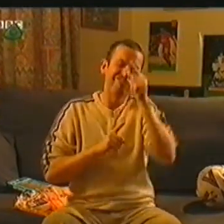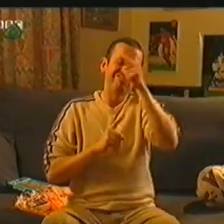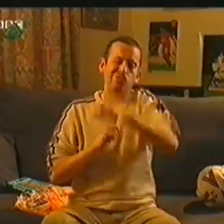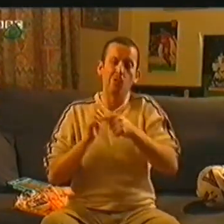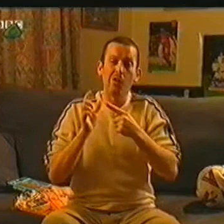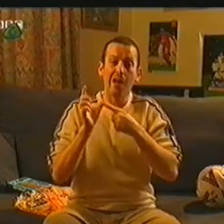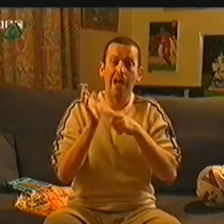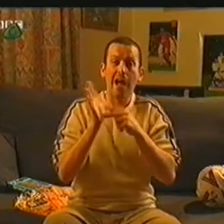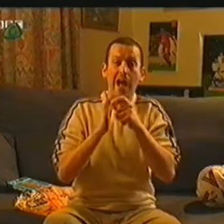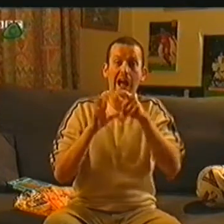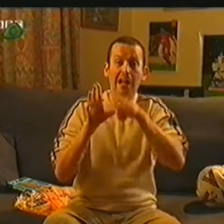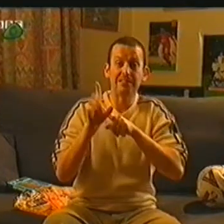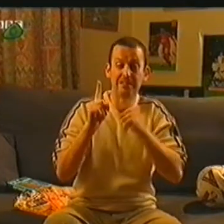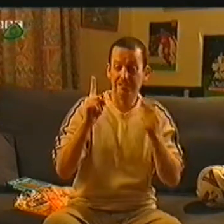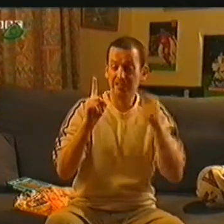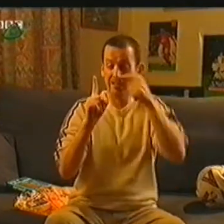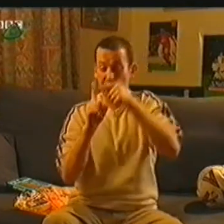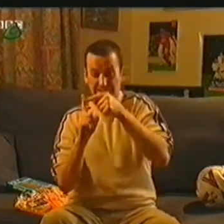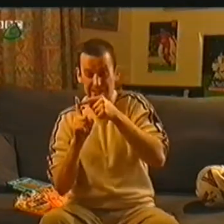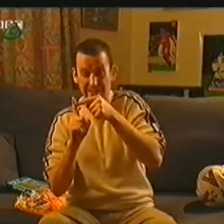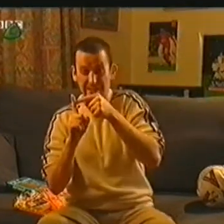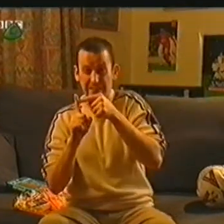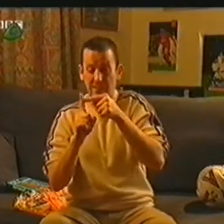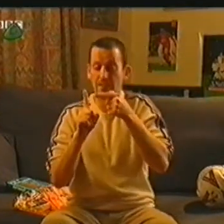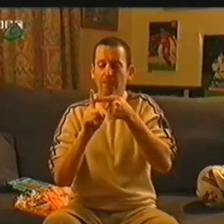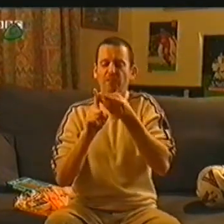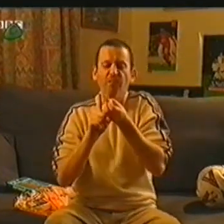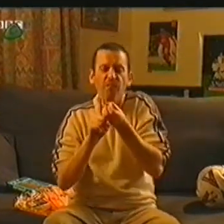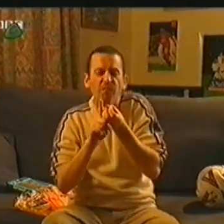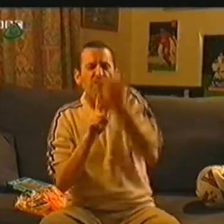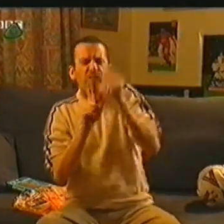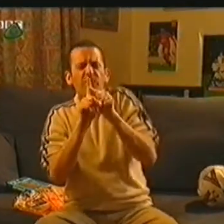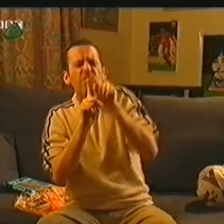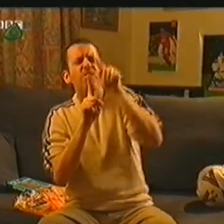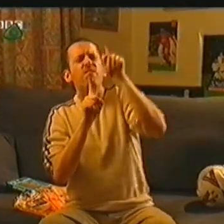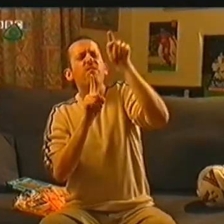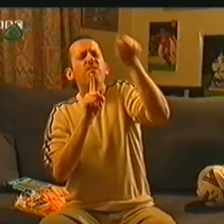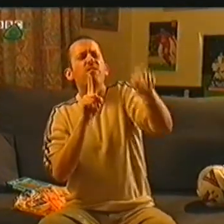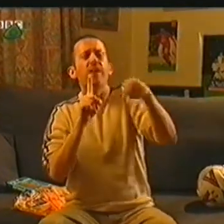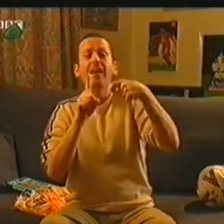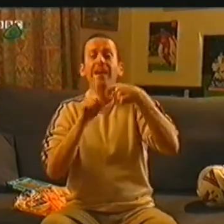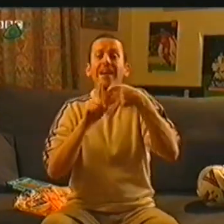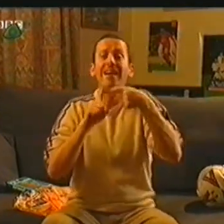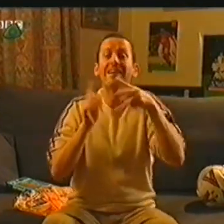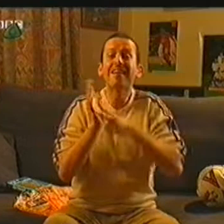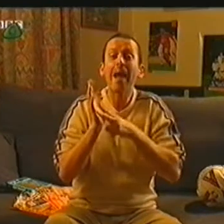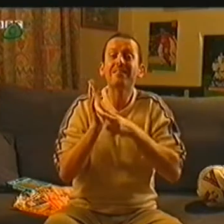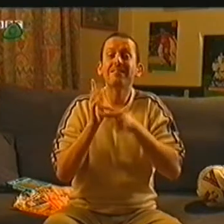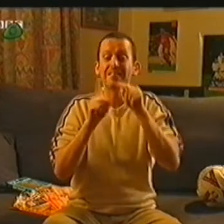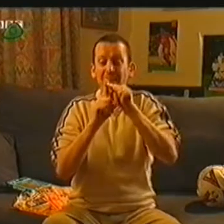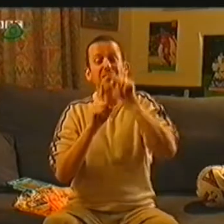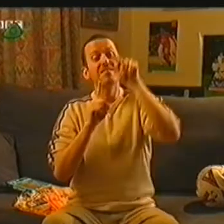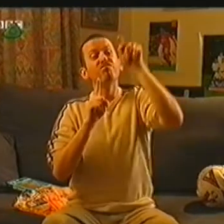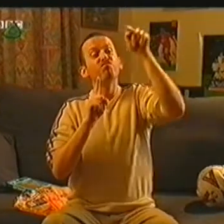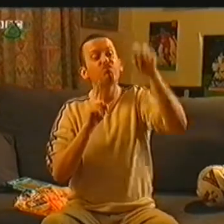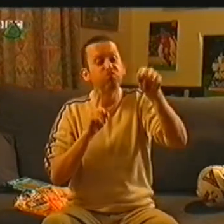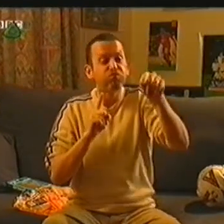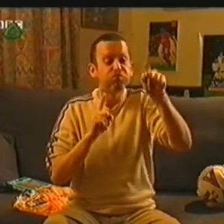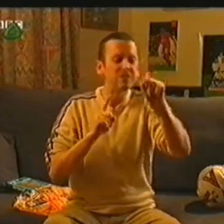took the lurking goalkeeper by surprise, but his quick reaction and a full-length dive saved it. Brushing the hair from his eyes with the back